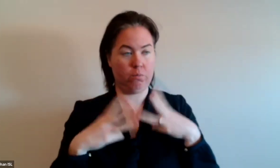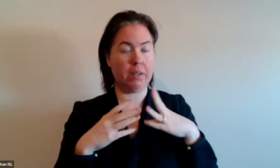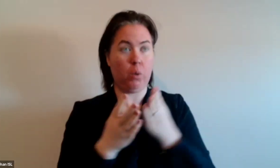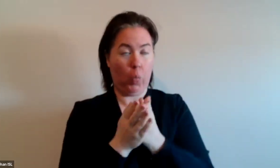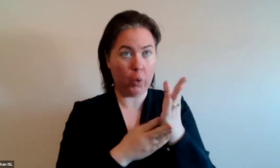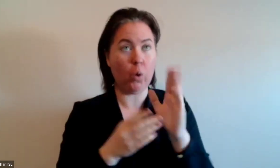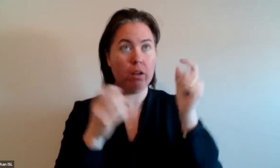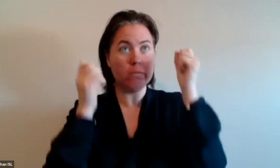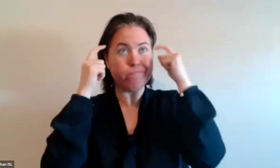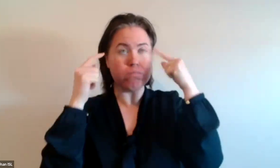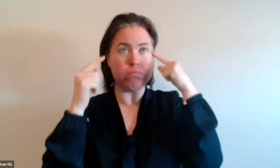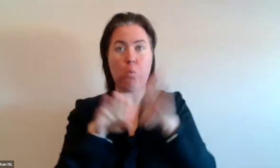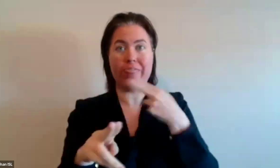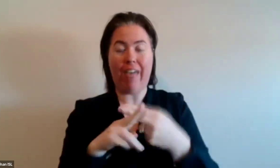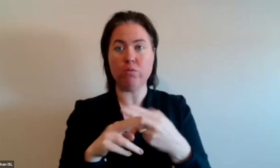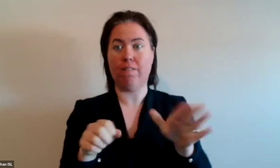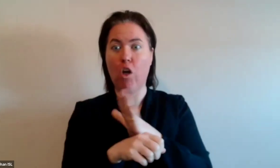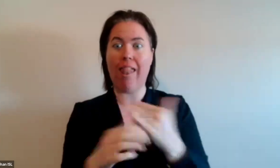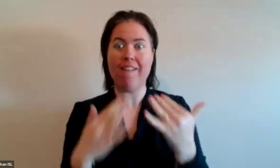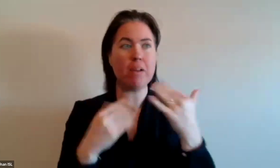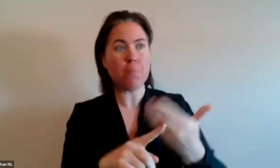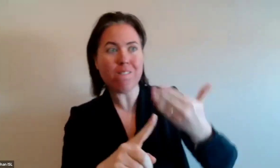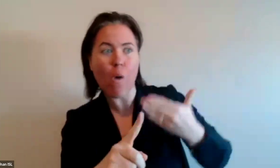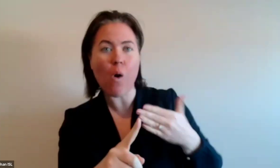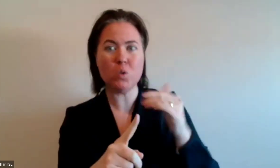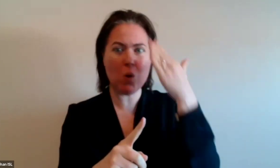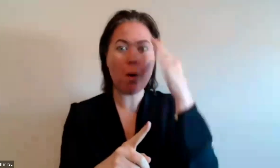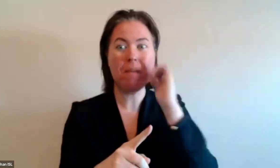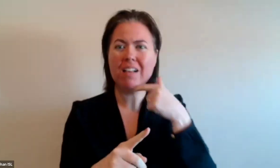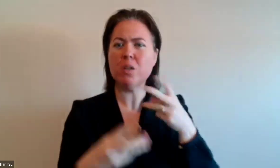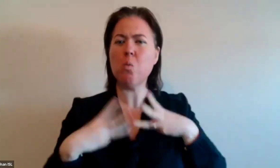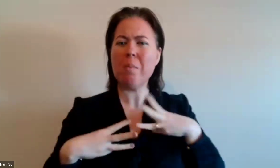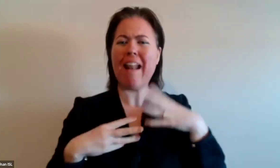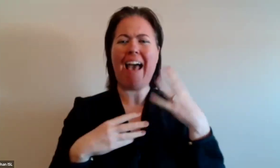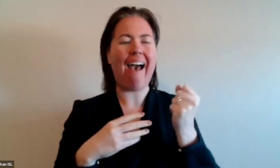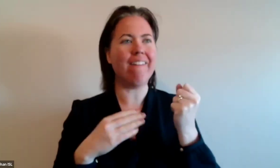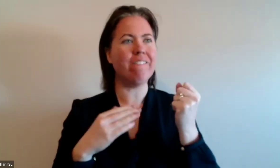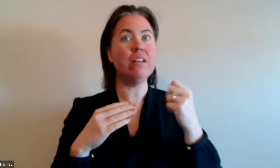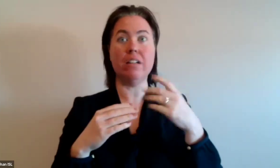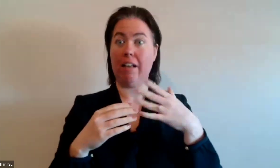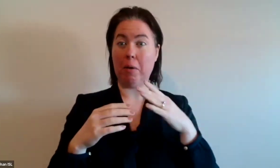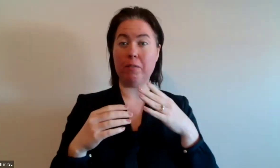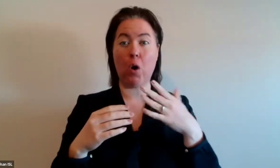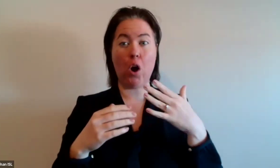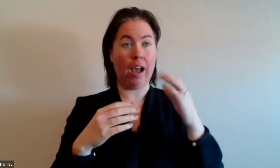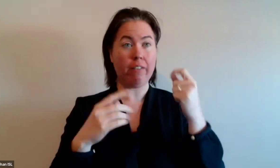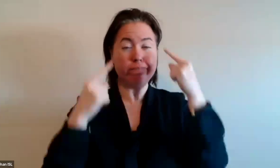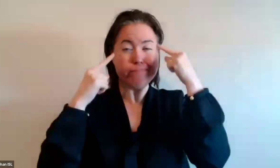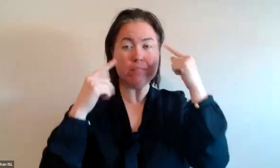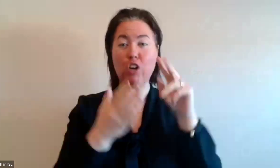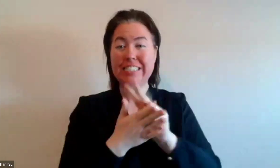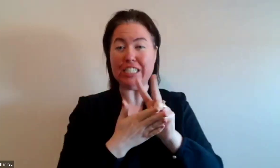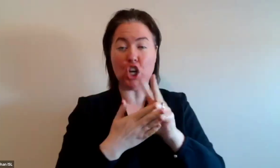consent, given that women have a substantially lower seizure threshold than men and might be